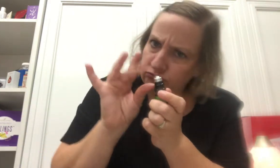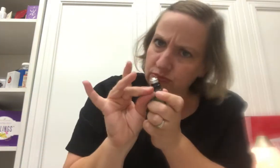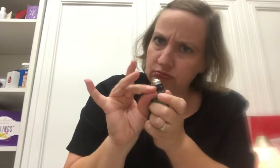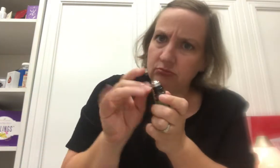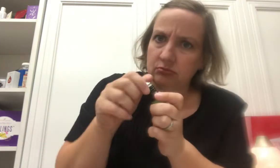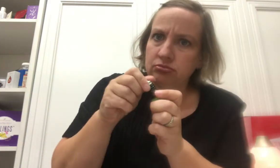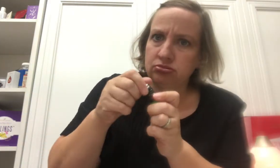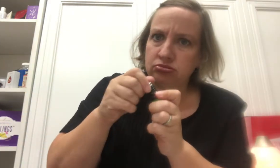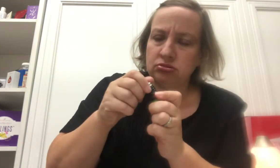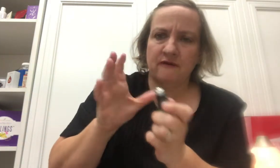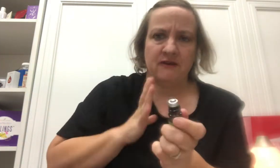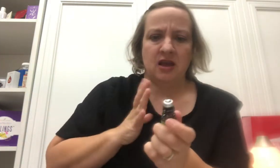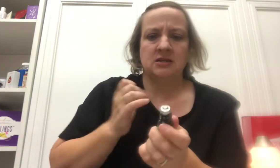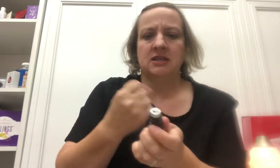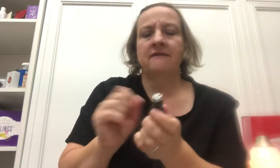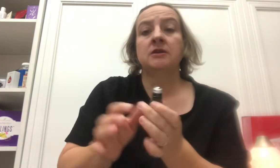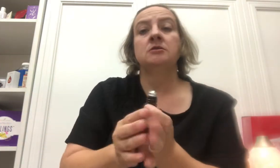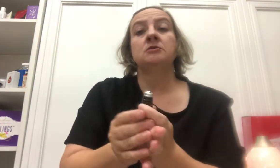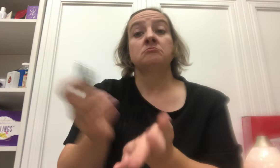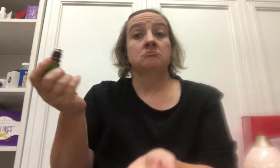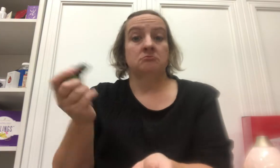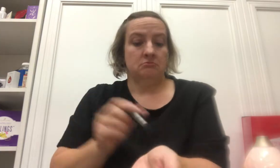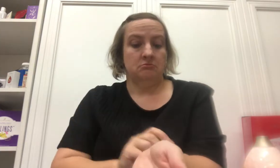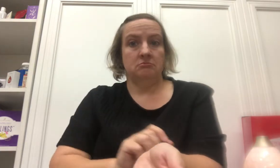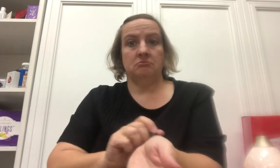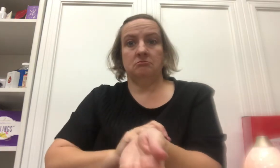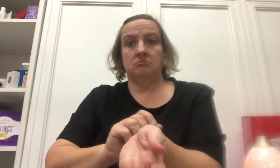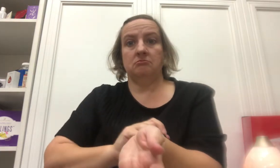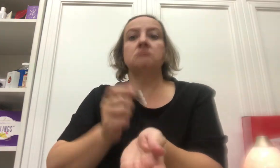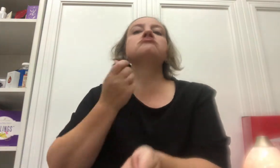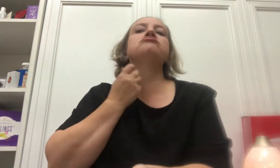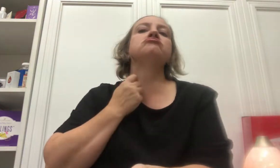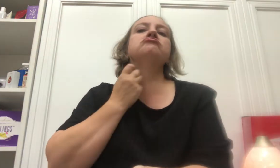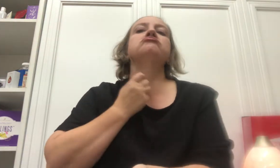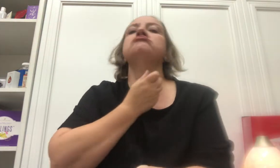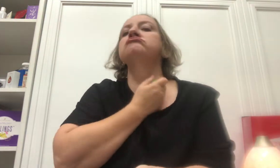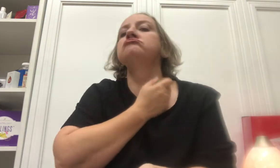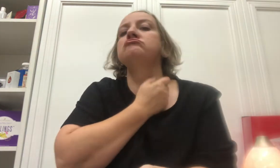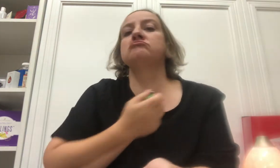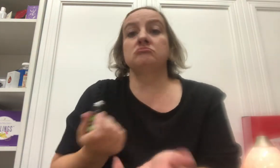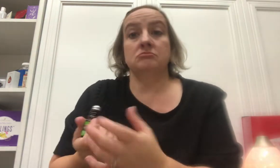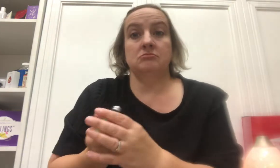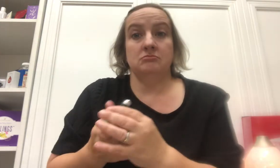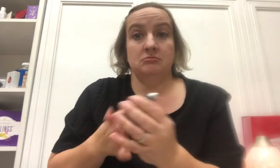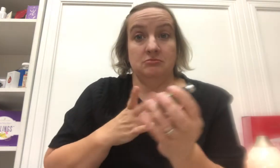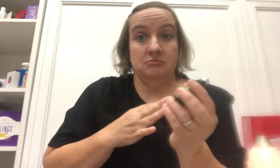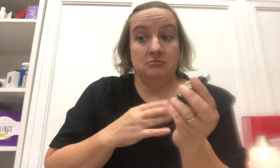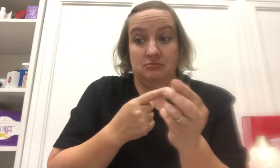Check to make sure that it's actually securely on there, and then you can rub it on your body wherever you need to.